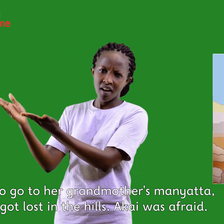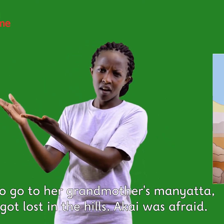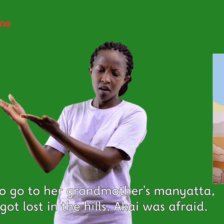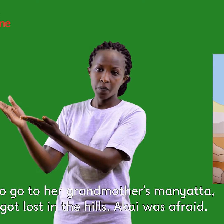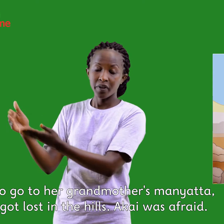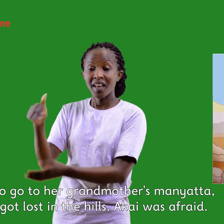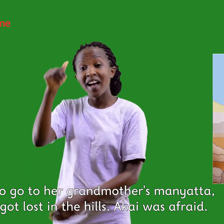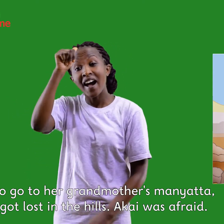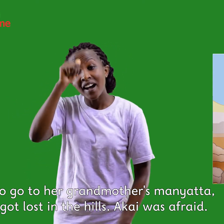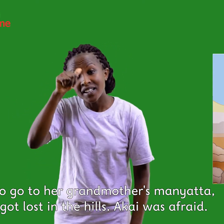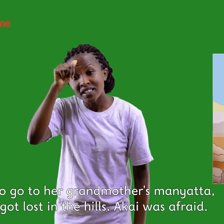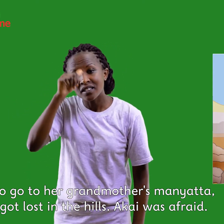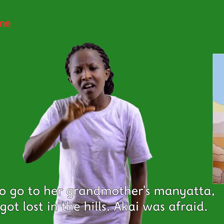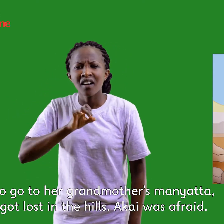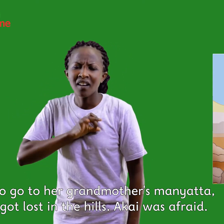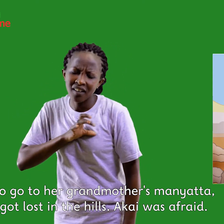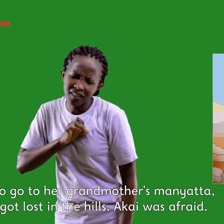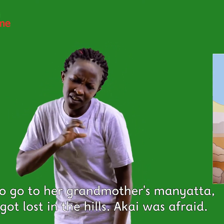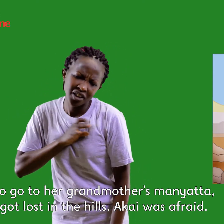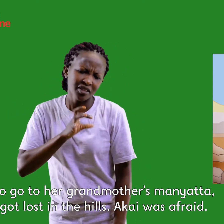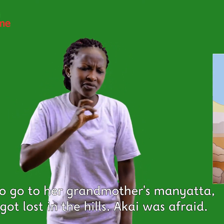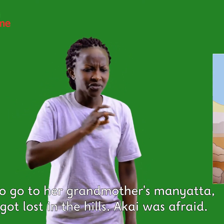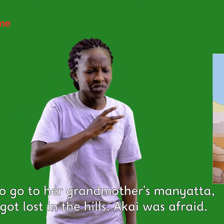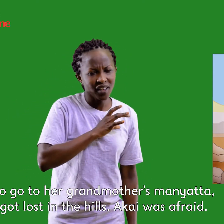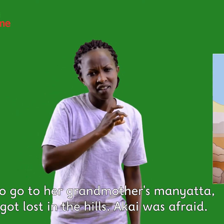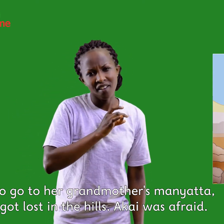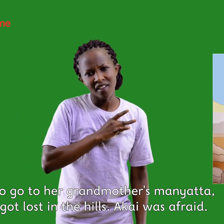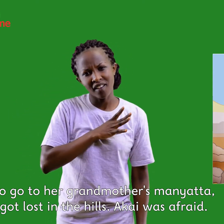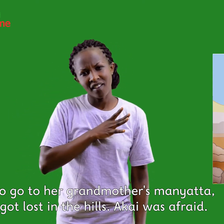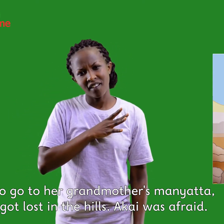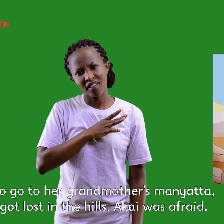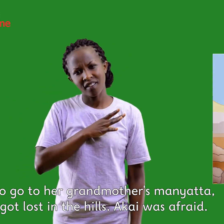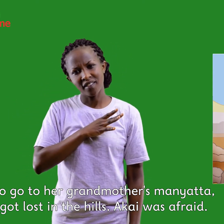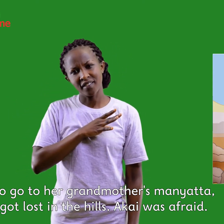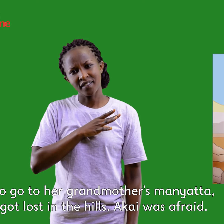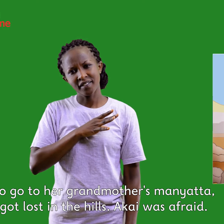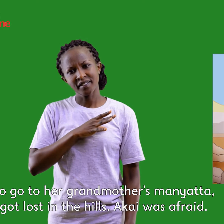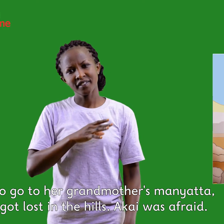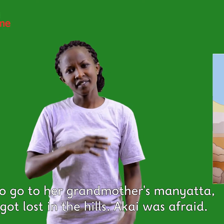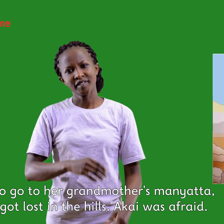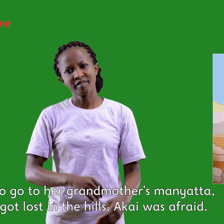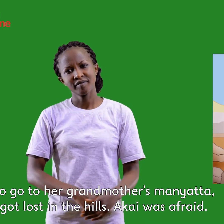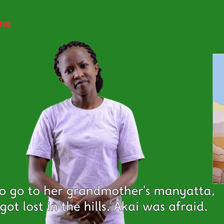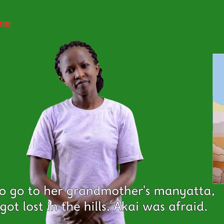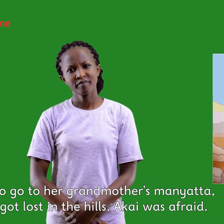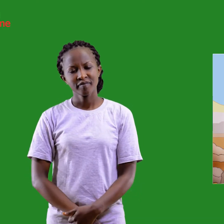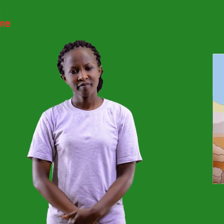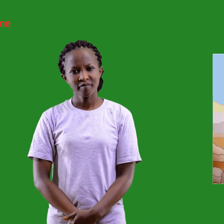She left to go to her grandmother's manyatta, but she got lost in the hills. Akai was afraid.